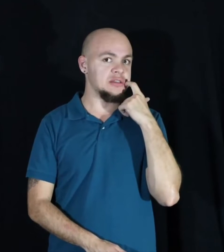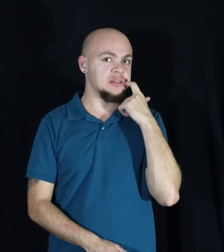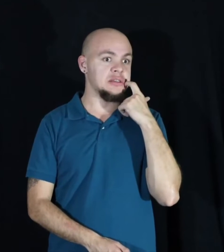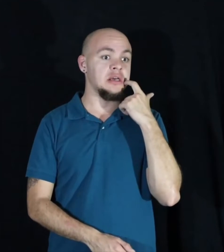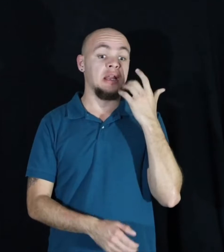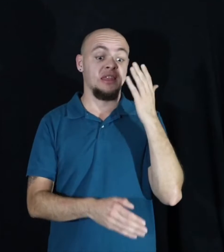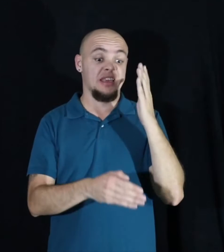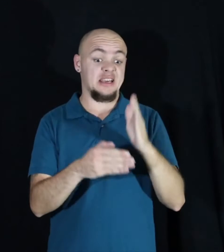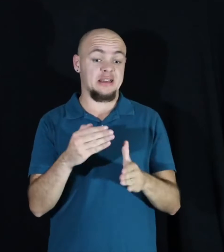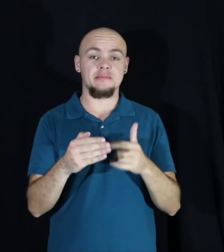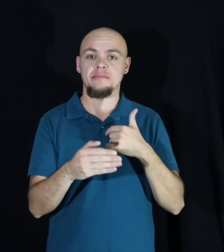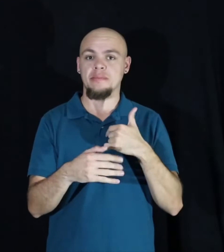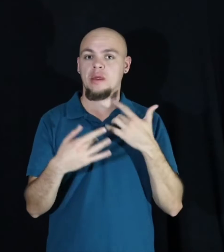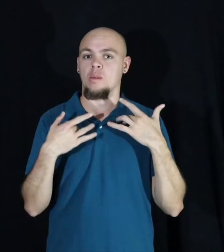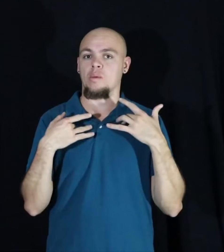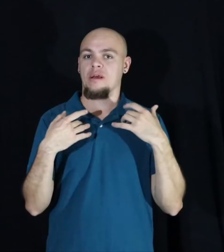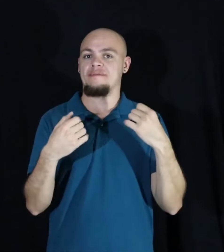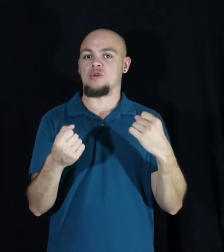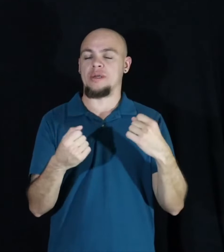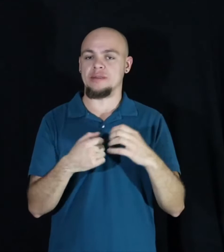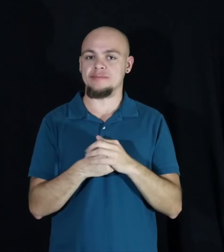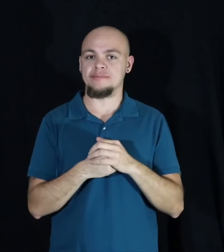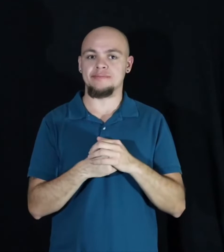into recovery.